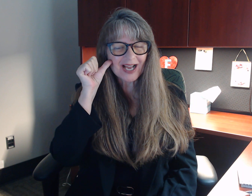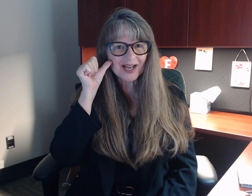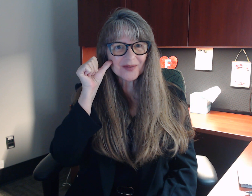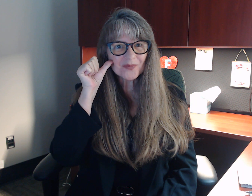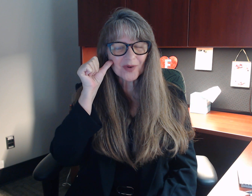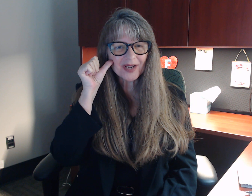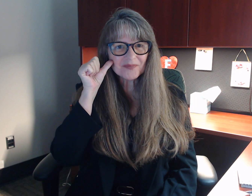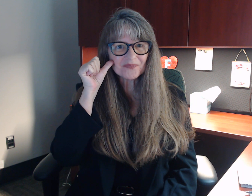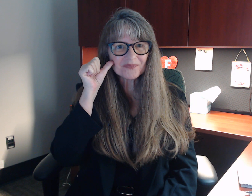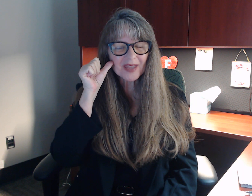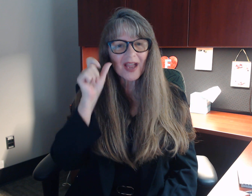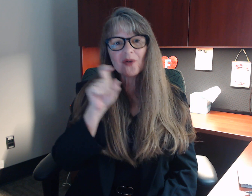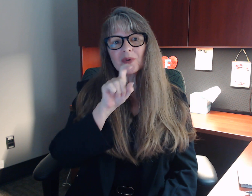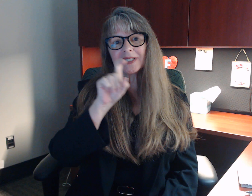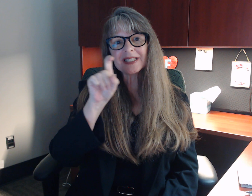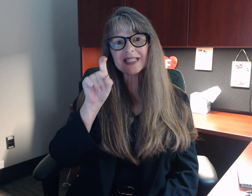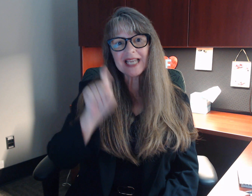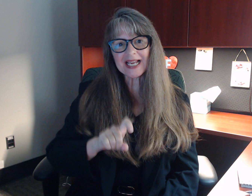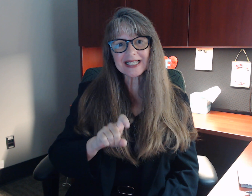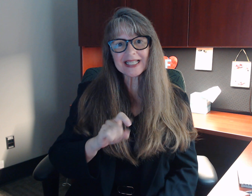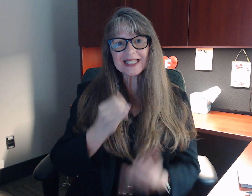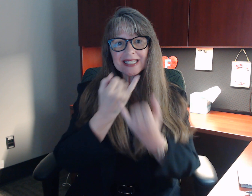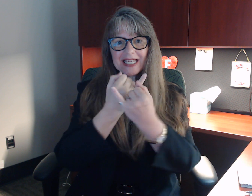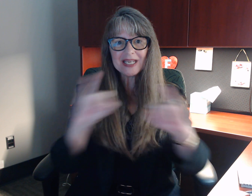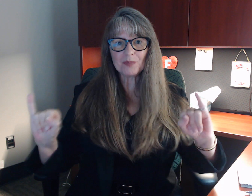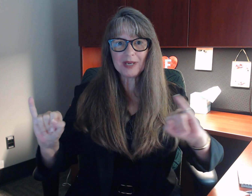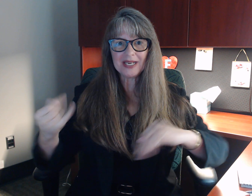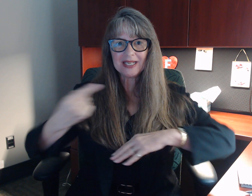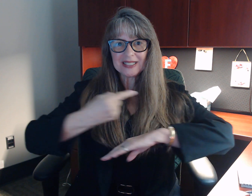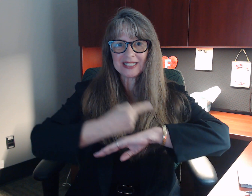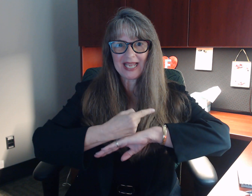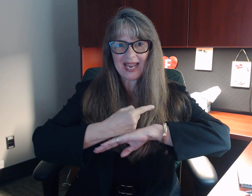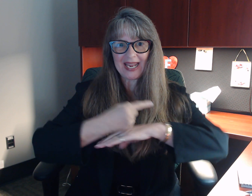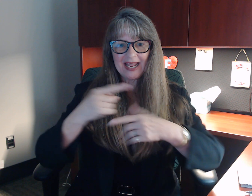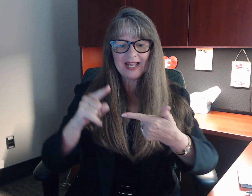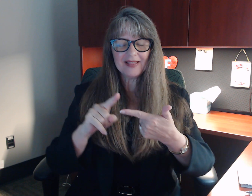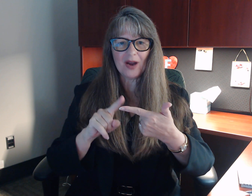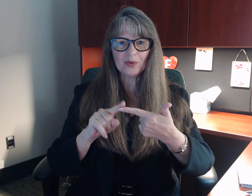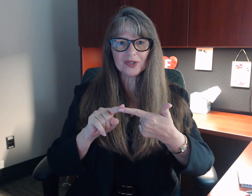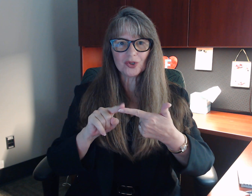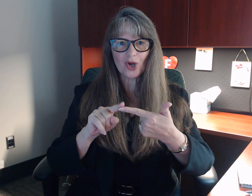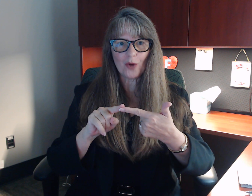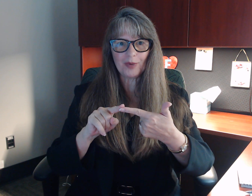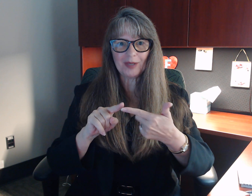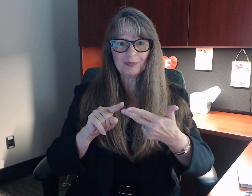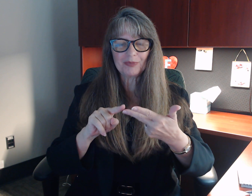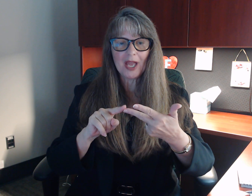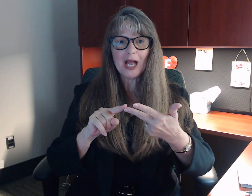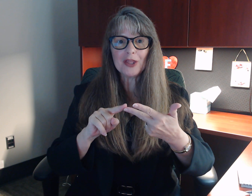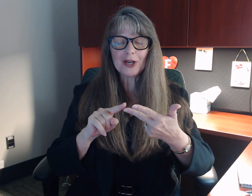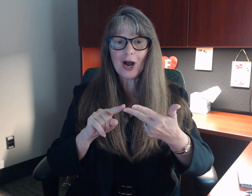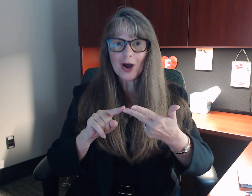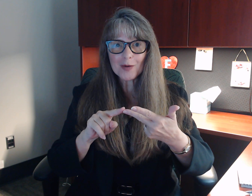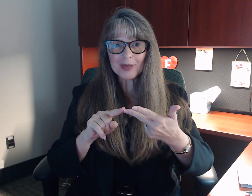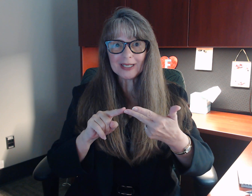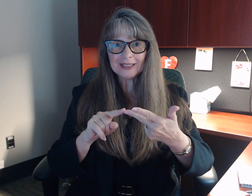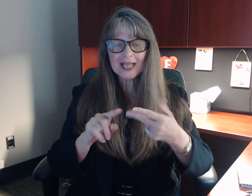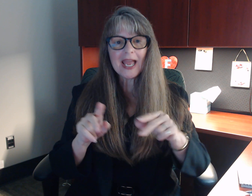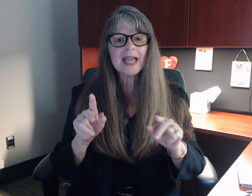time, right? Was Texas Independence Day. That was the topic. And the comment is